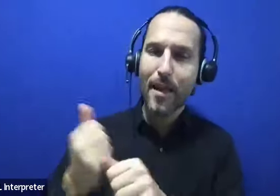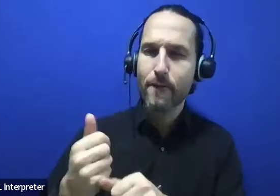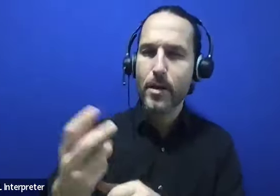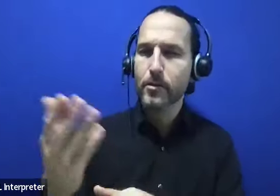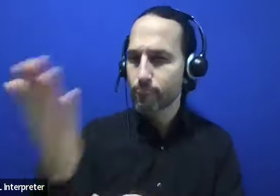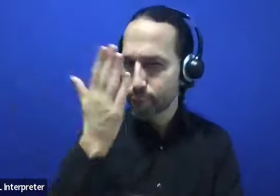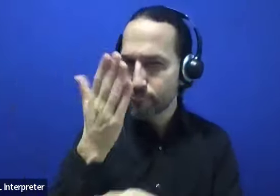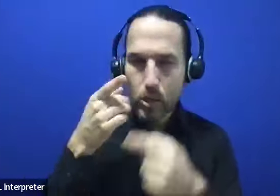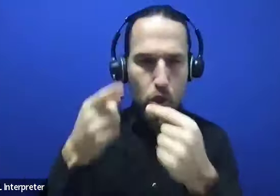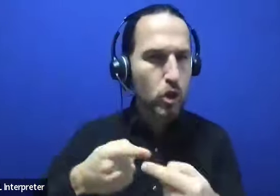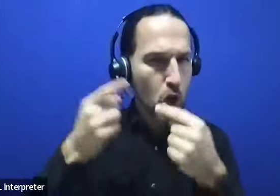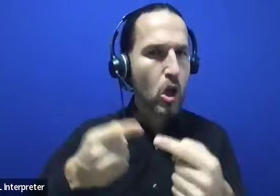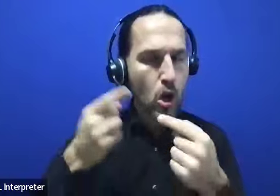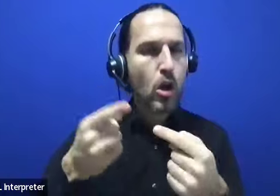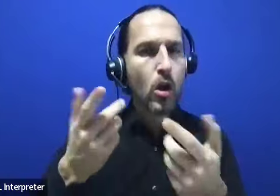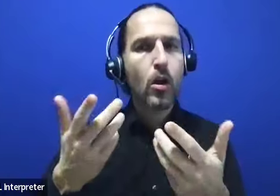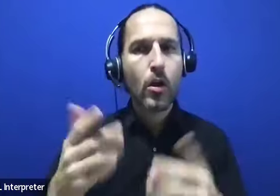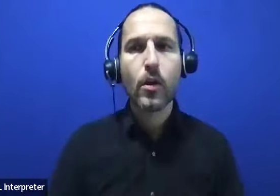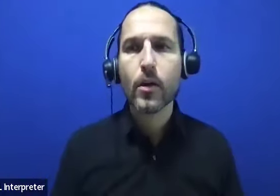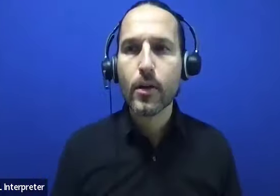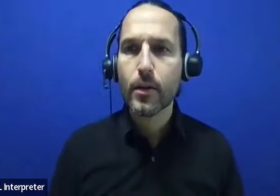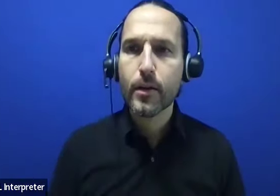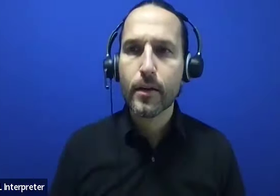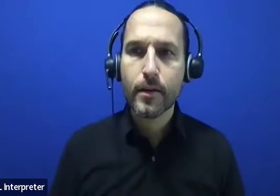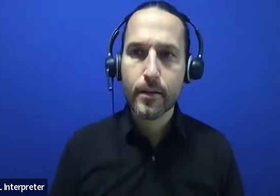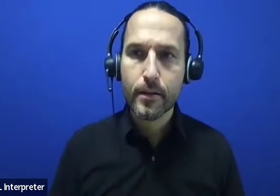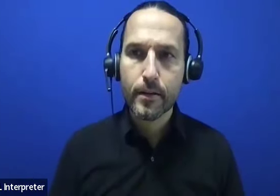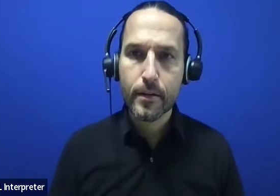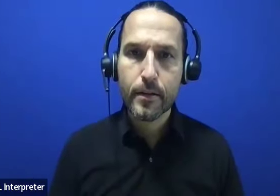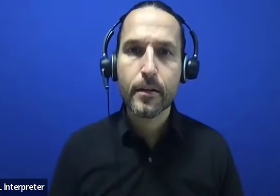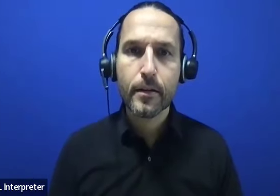as most of his life, but it isn't necessarily there.